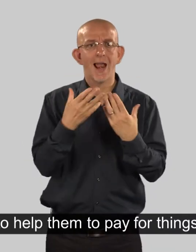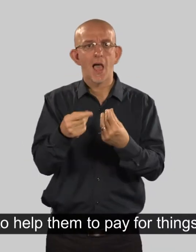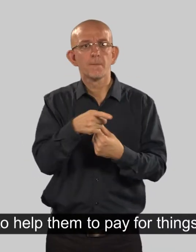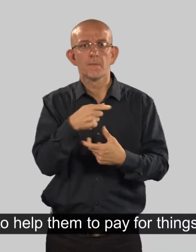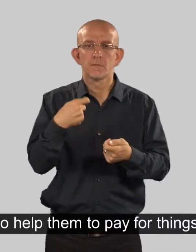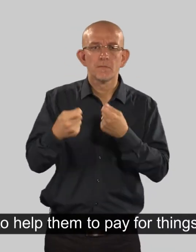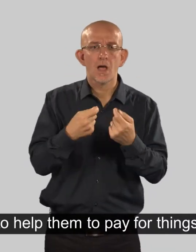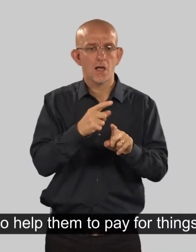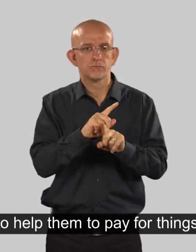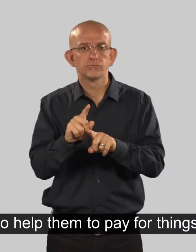things.